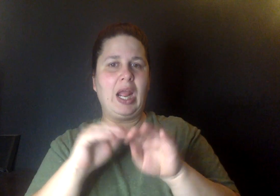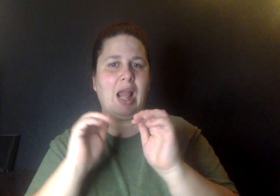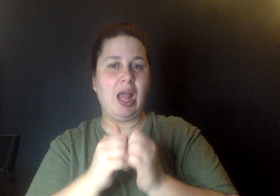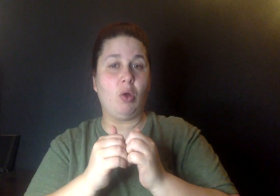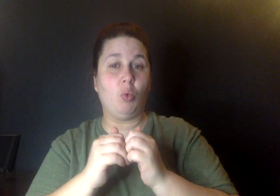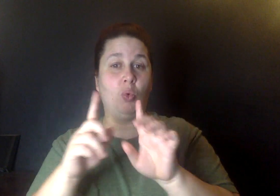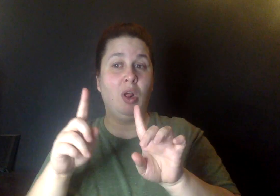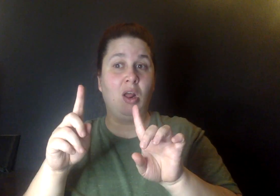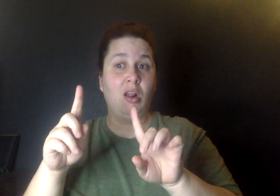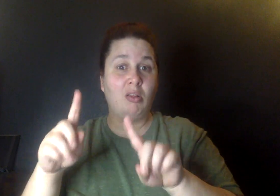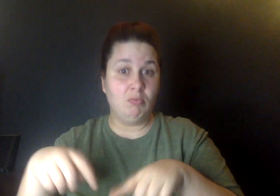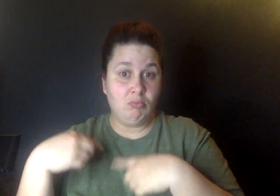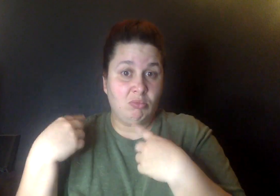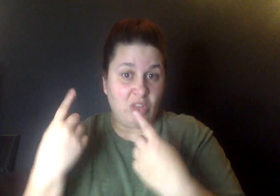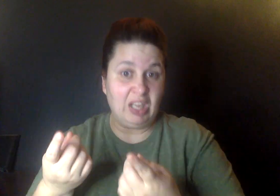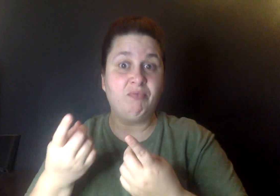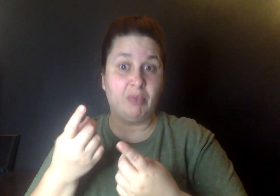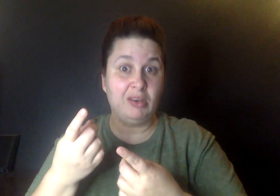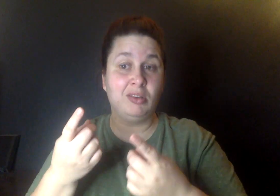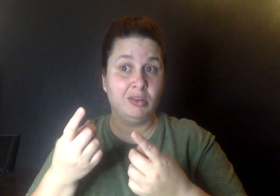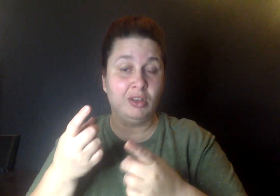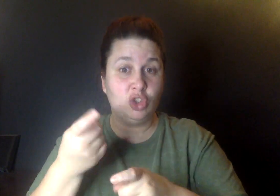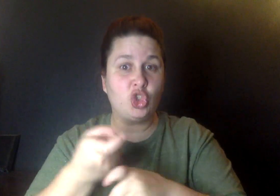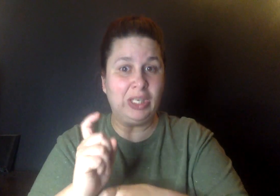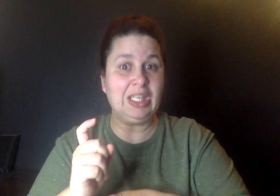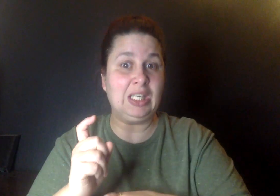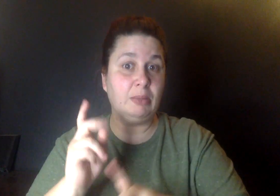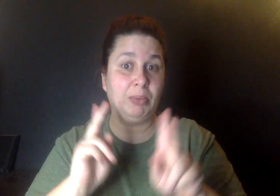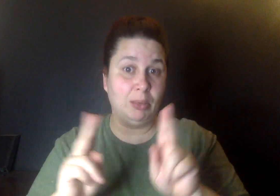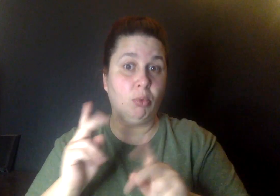at how they've been treating people.